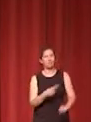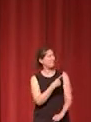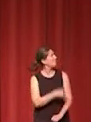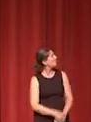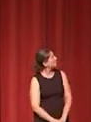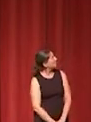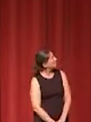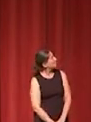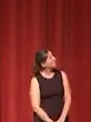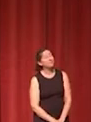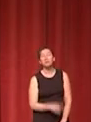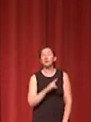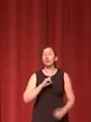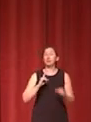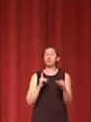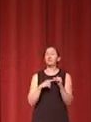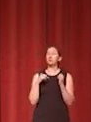out